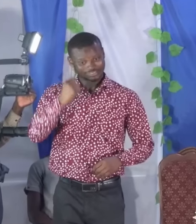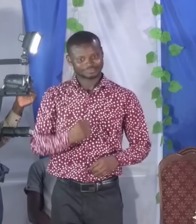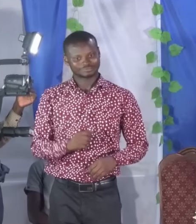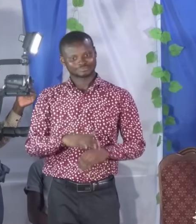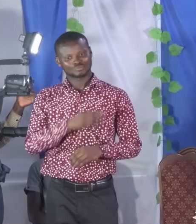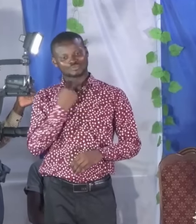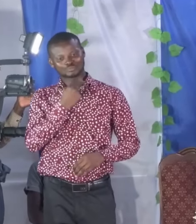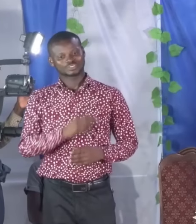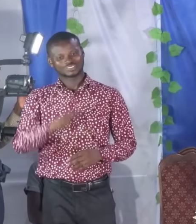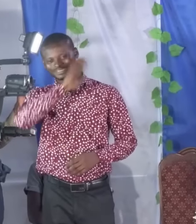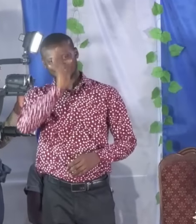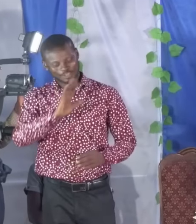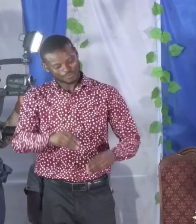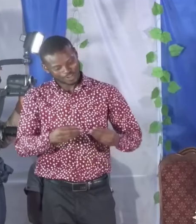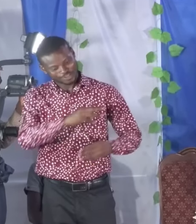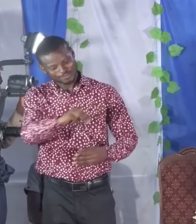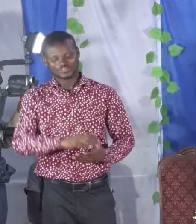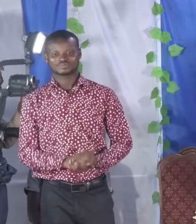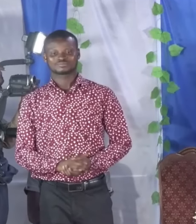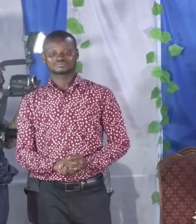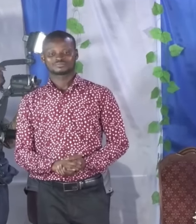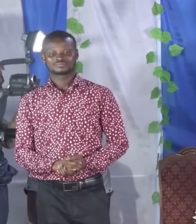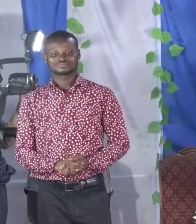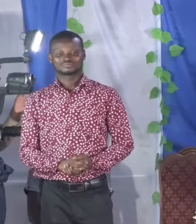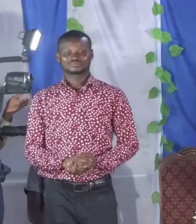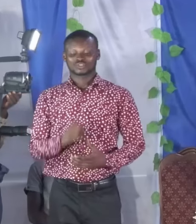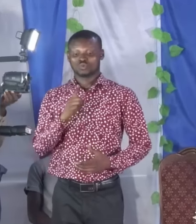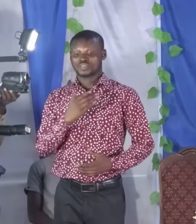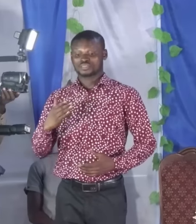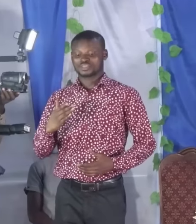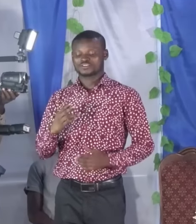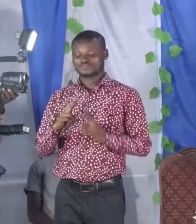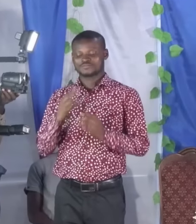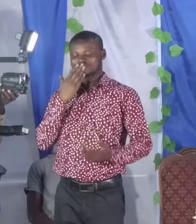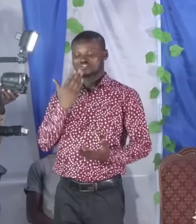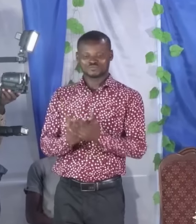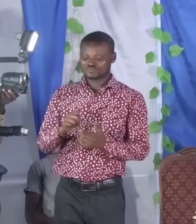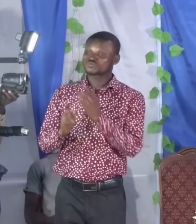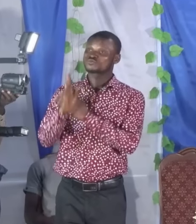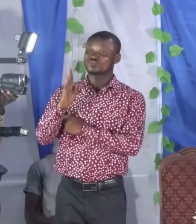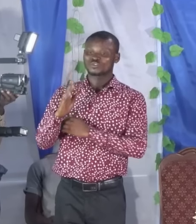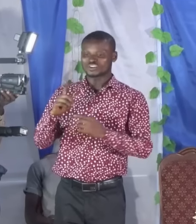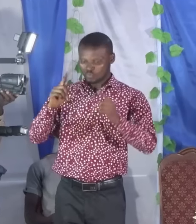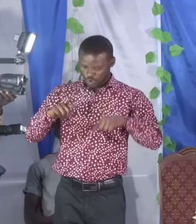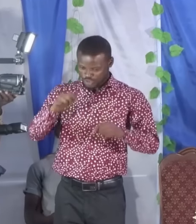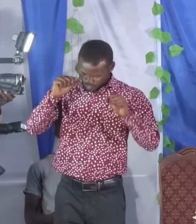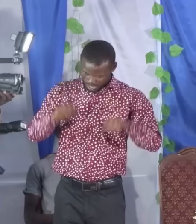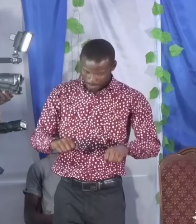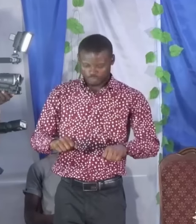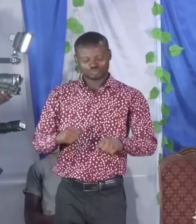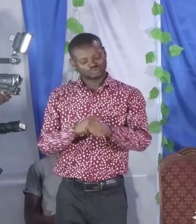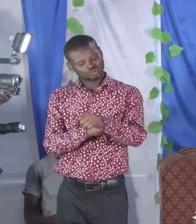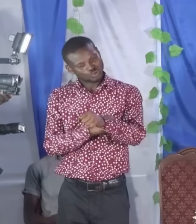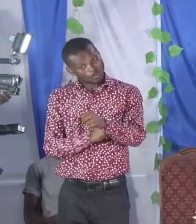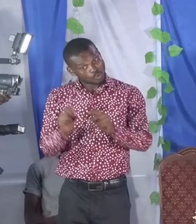che obi ade esan se o ka nyamesam enti. Ya me no e kan nyina. Ade be si da enkrofo cha me